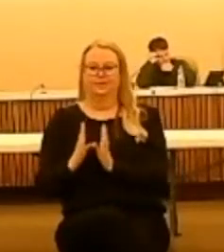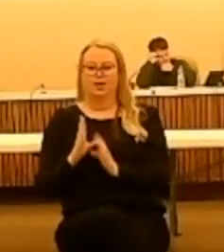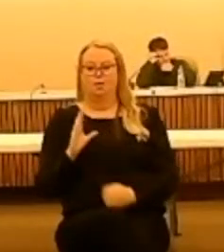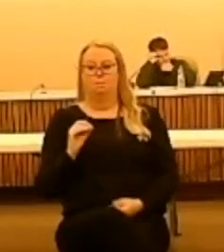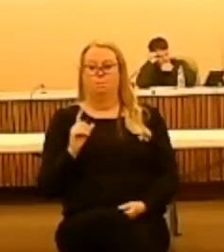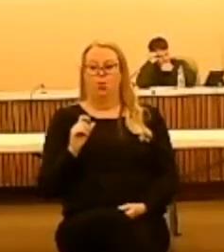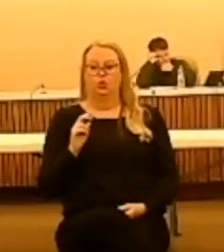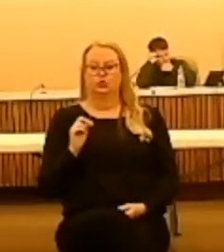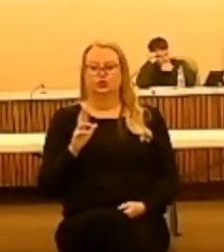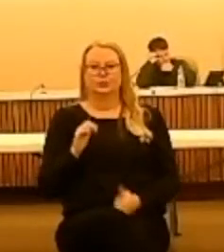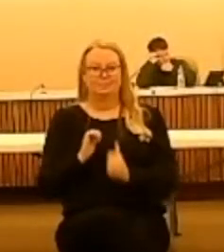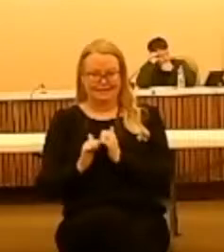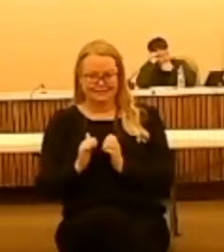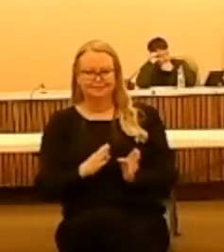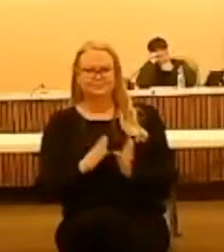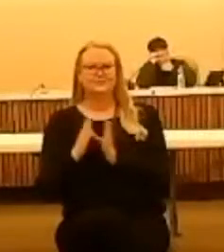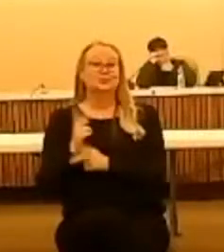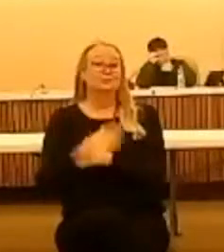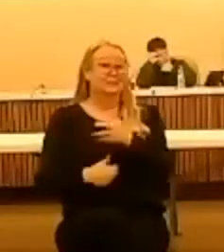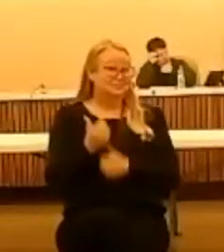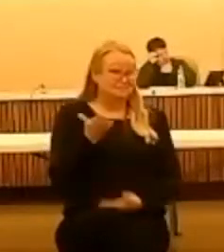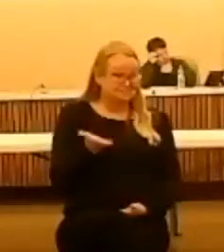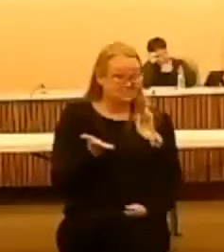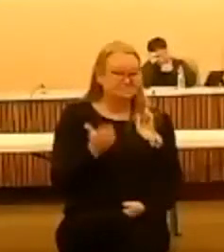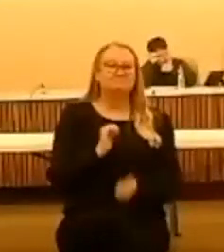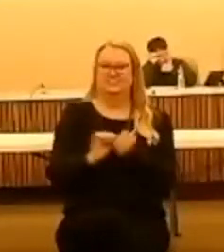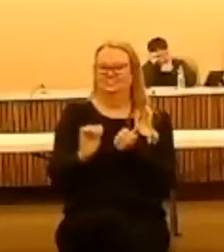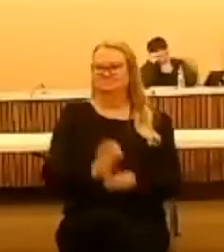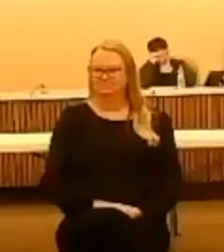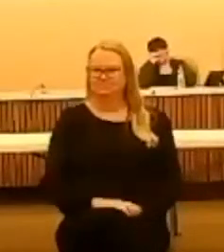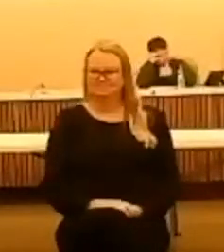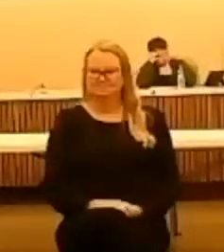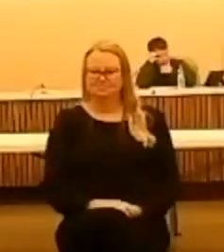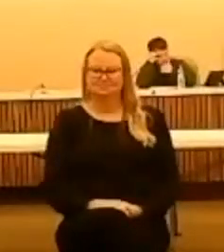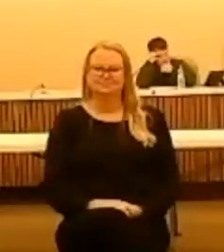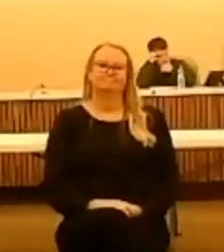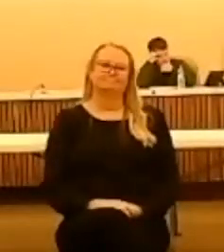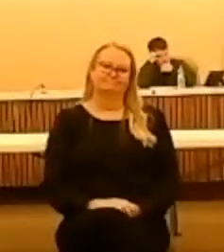Bolzner, Aye. Supervisor Schultz. Aye.